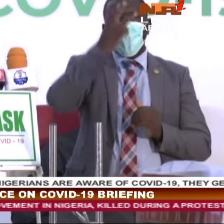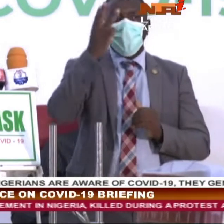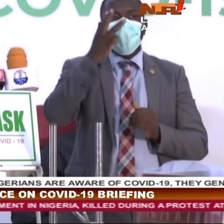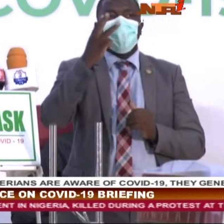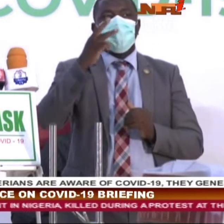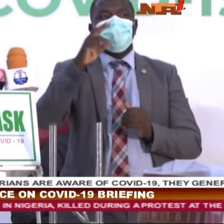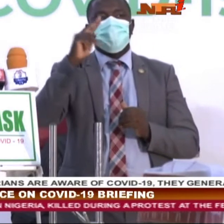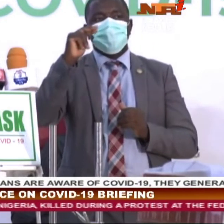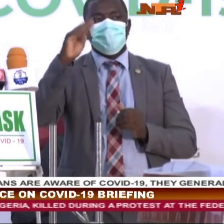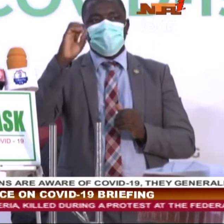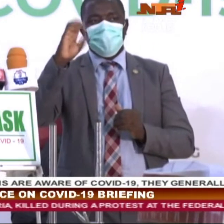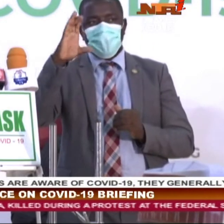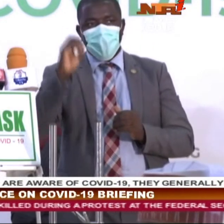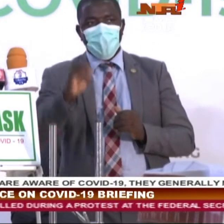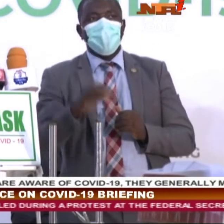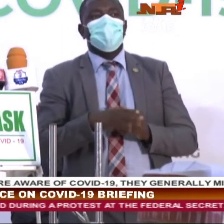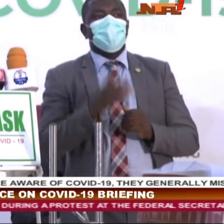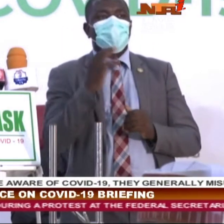sub-exams, respectively.